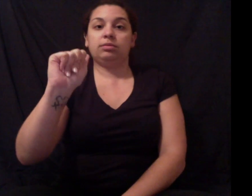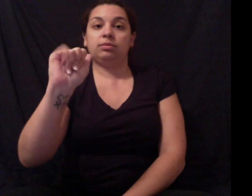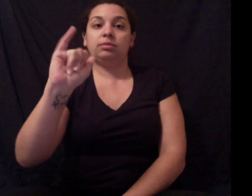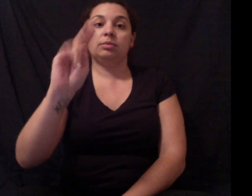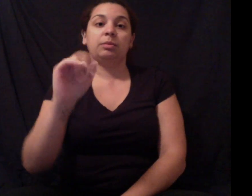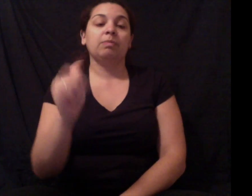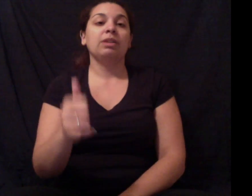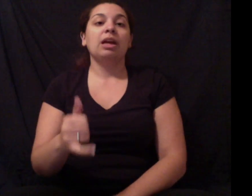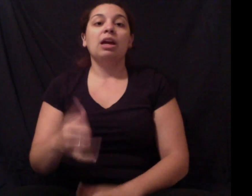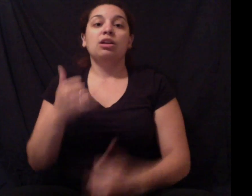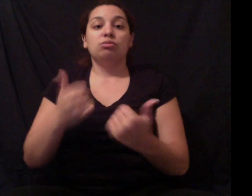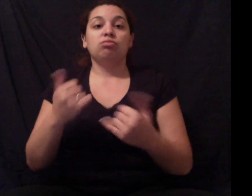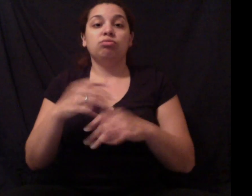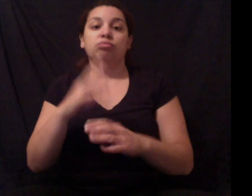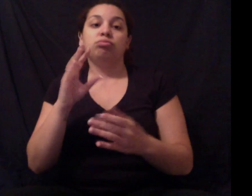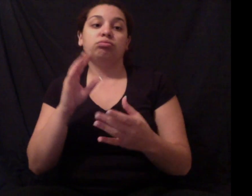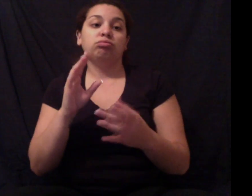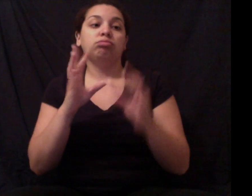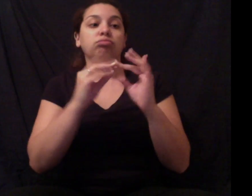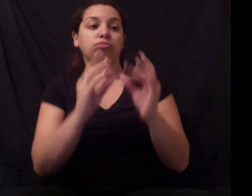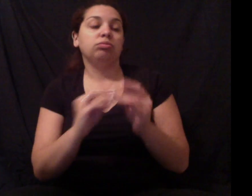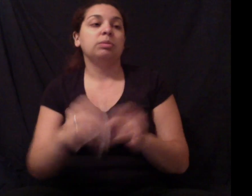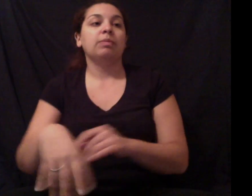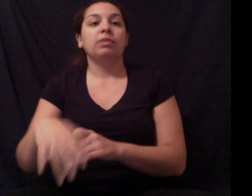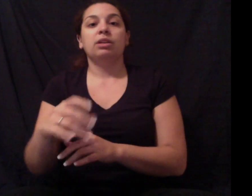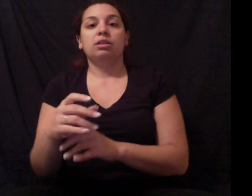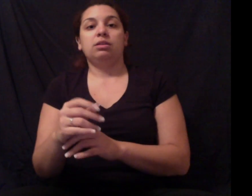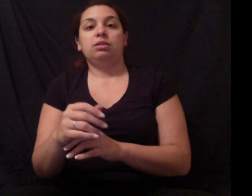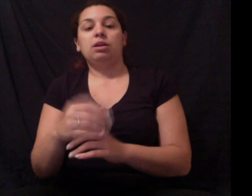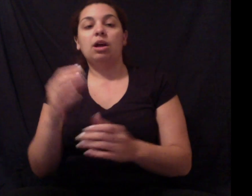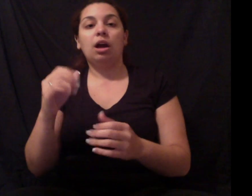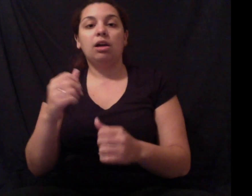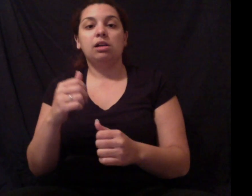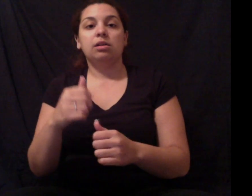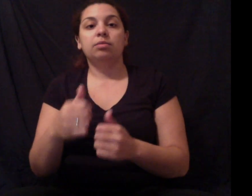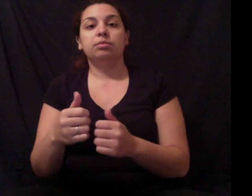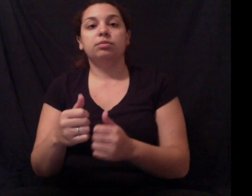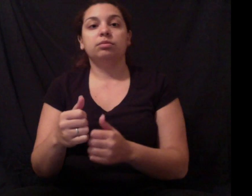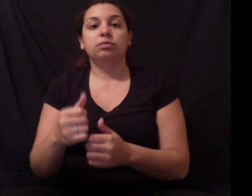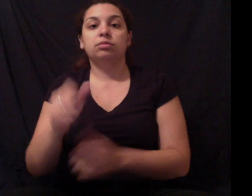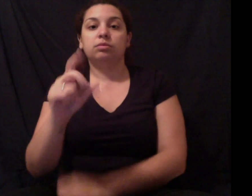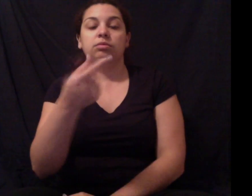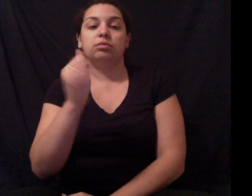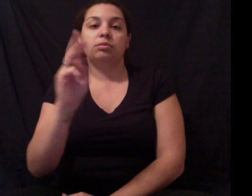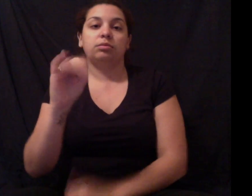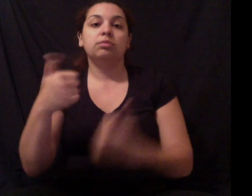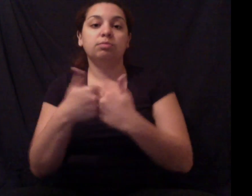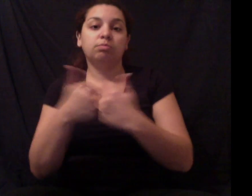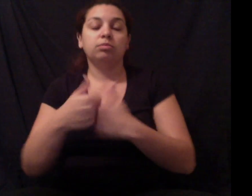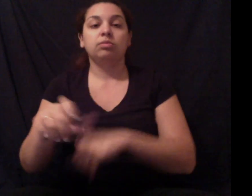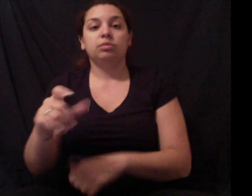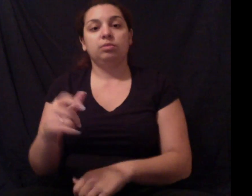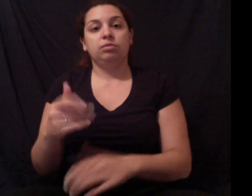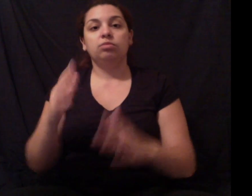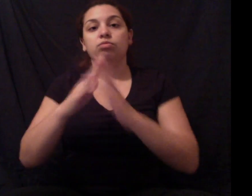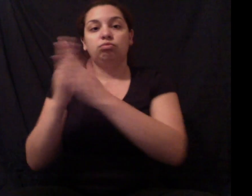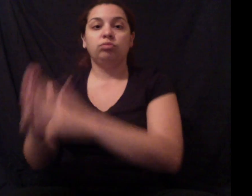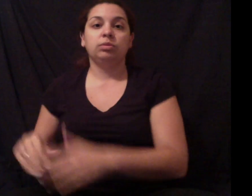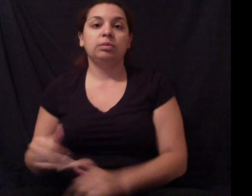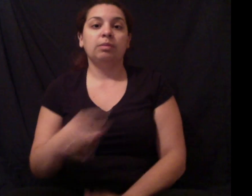gaming communities in the Reddit network, as well as even a few of the musical ones. He's a musician, albeit a rather unconventional one, and I